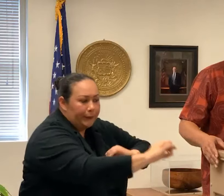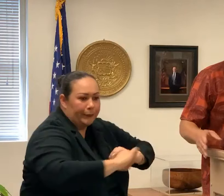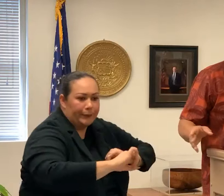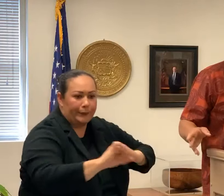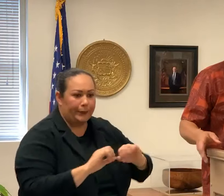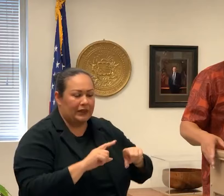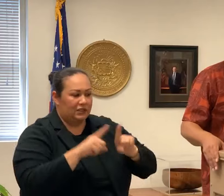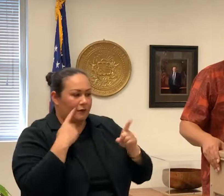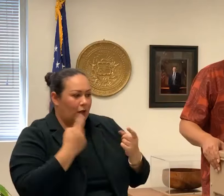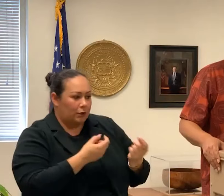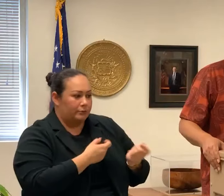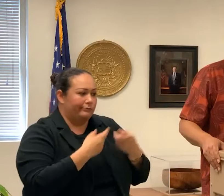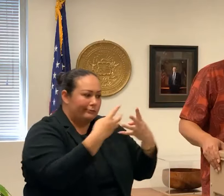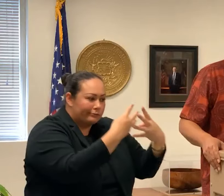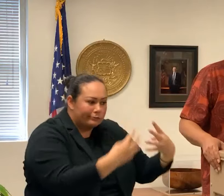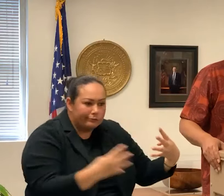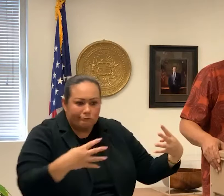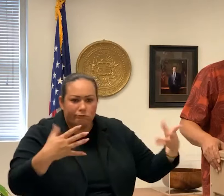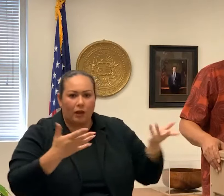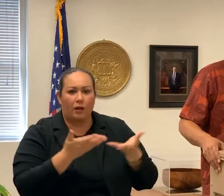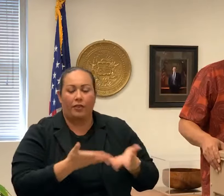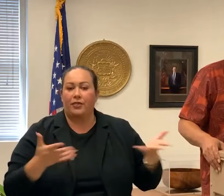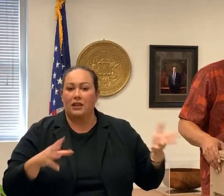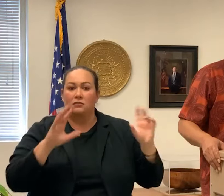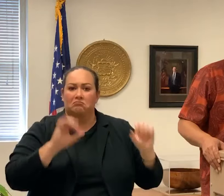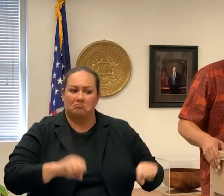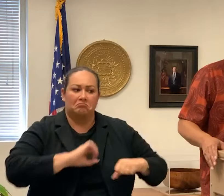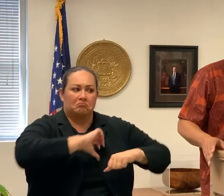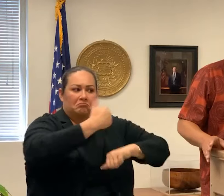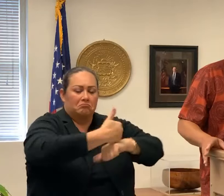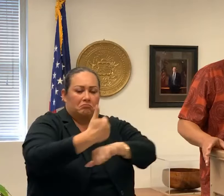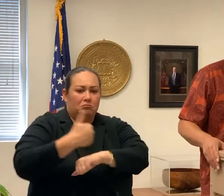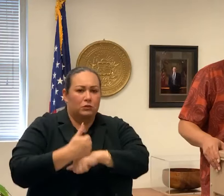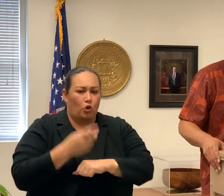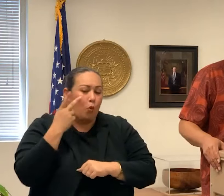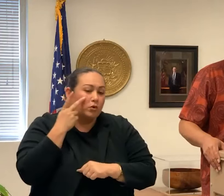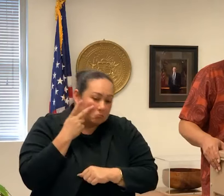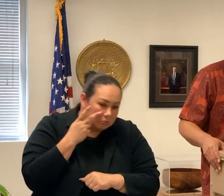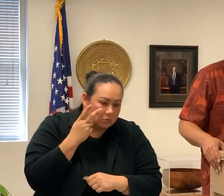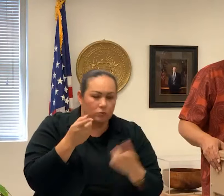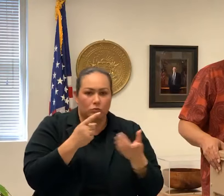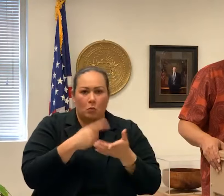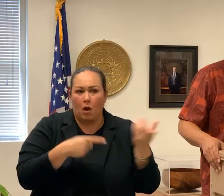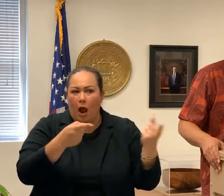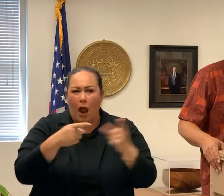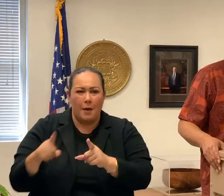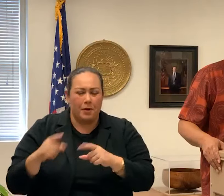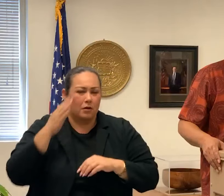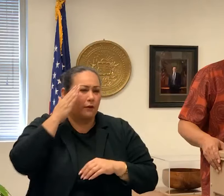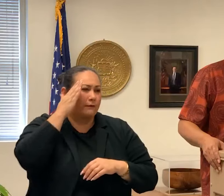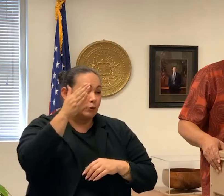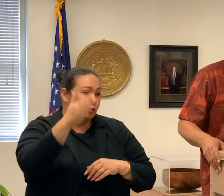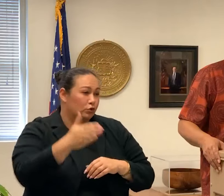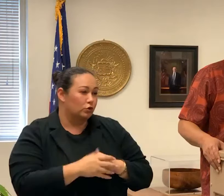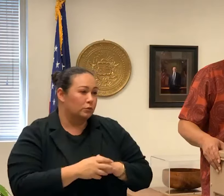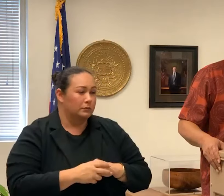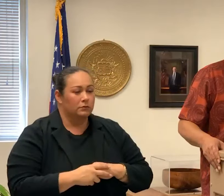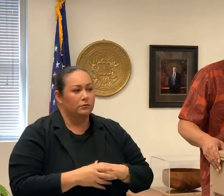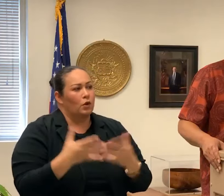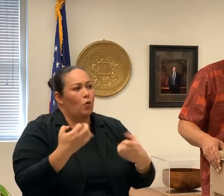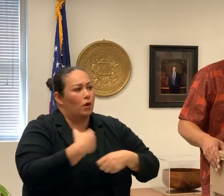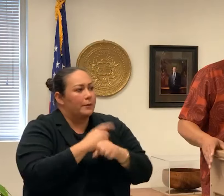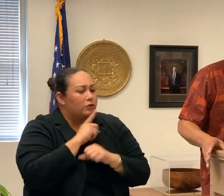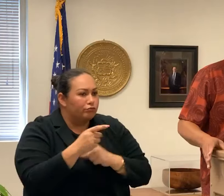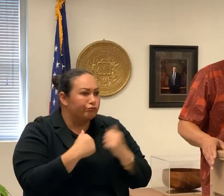So again, all part of a larger strategy that we're working with many, many others who know about this kind of